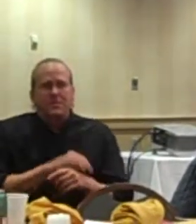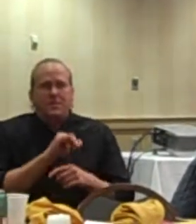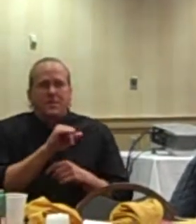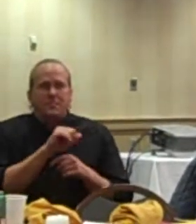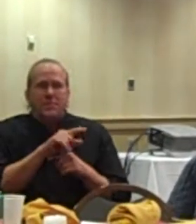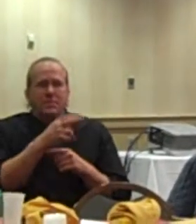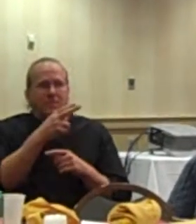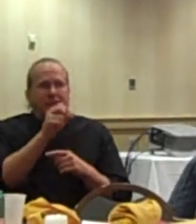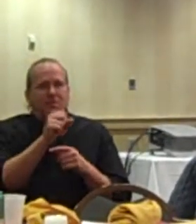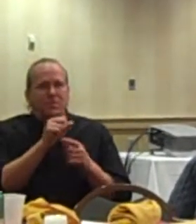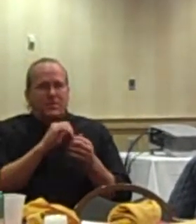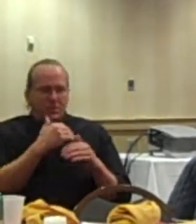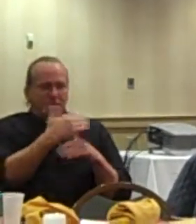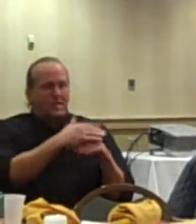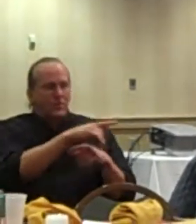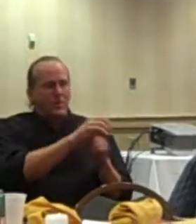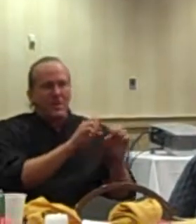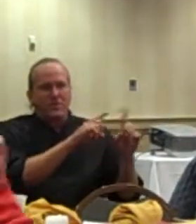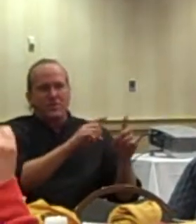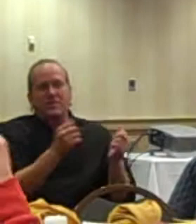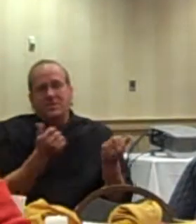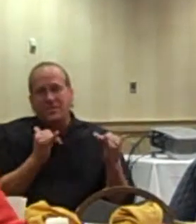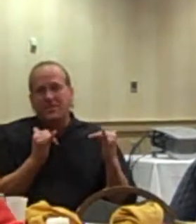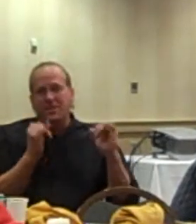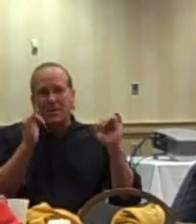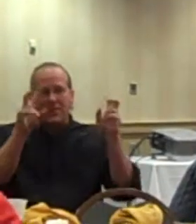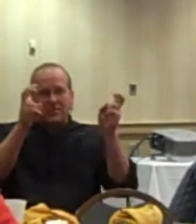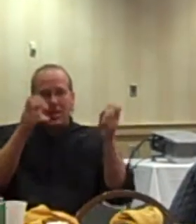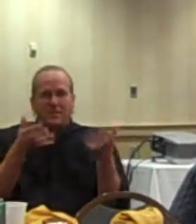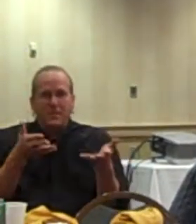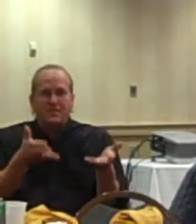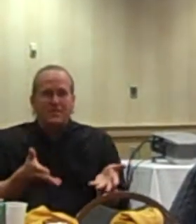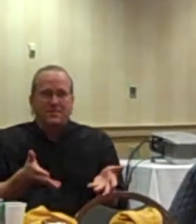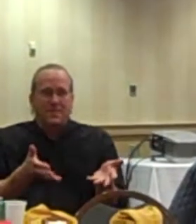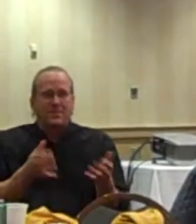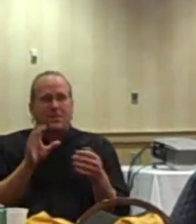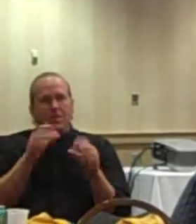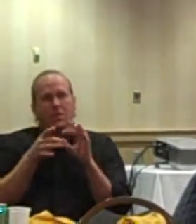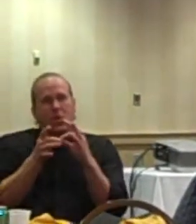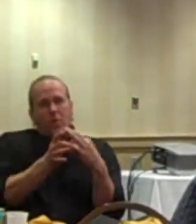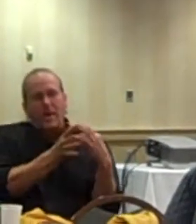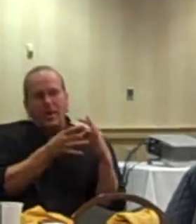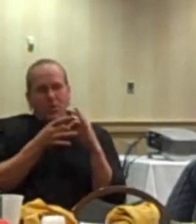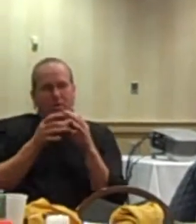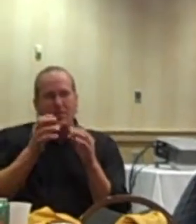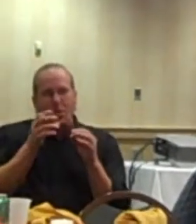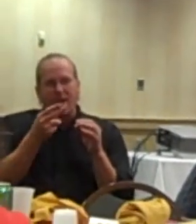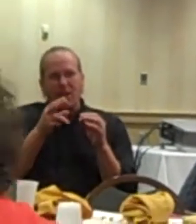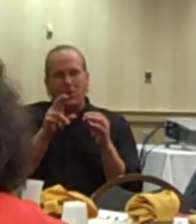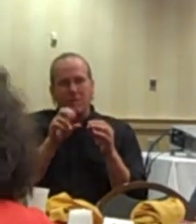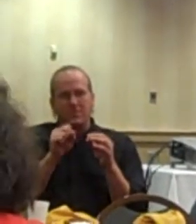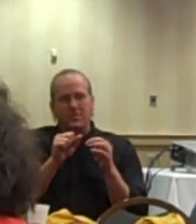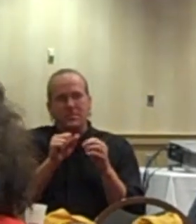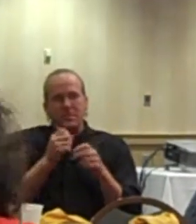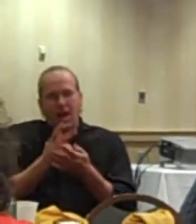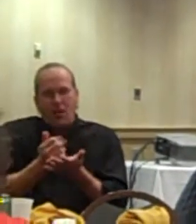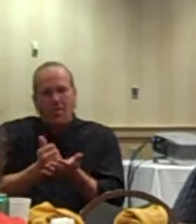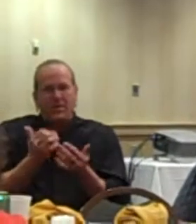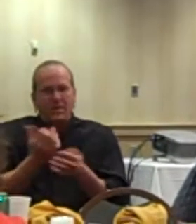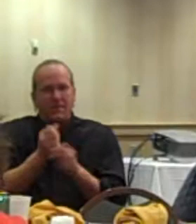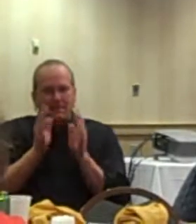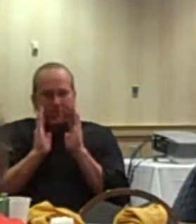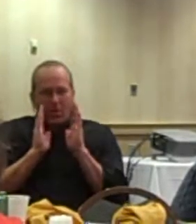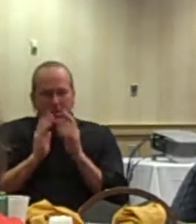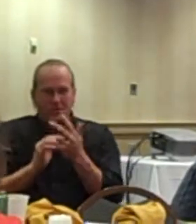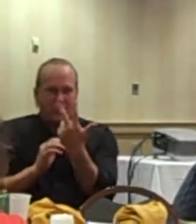education. There's still a lot of topics left. And coherence is a way of achieving focus. So there